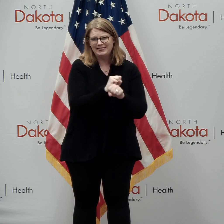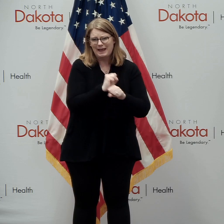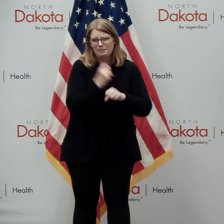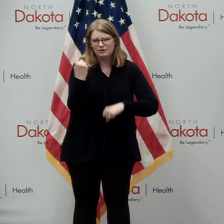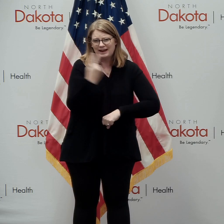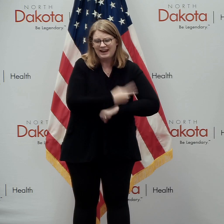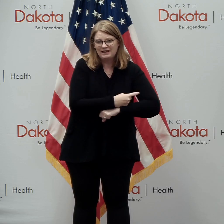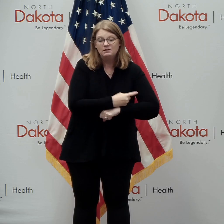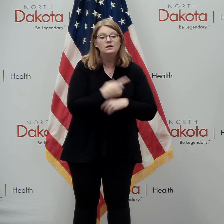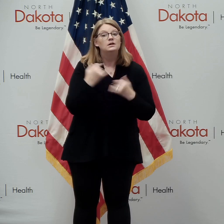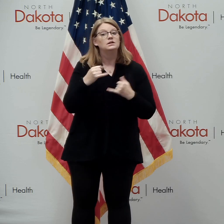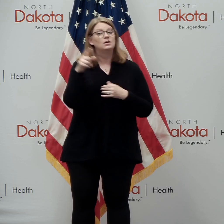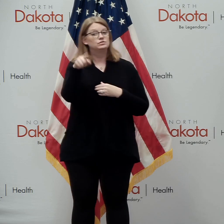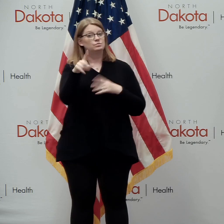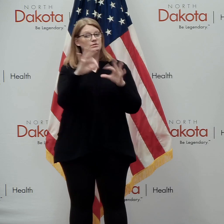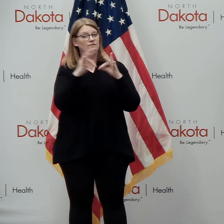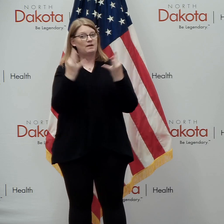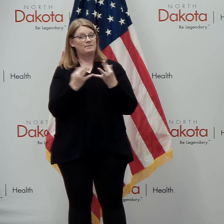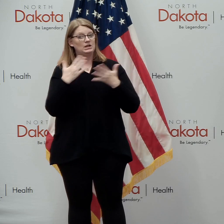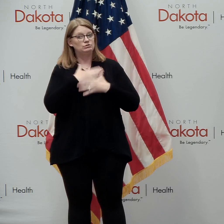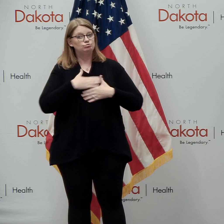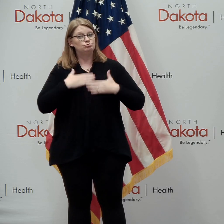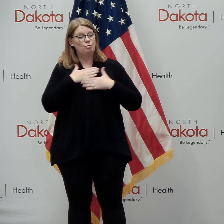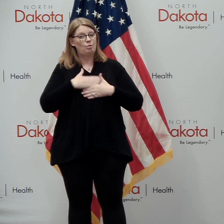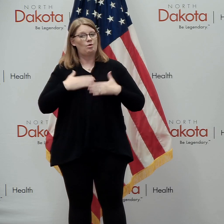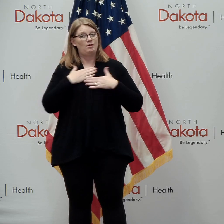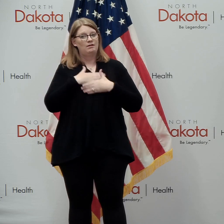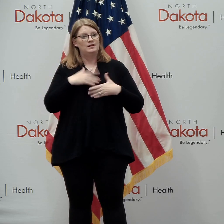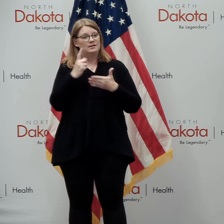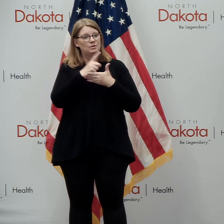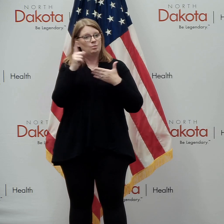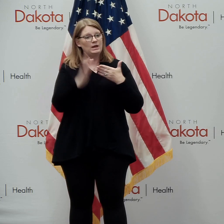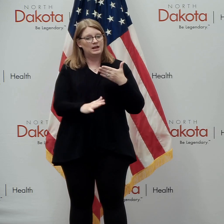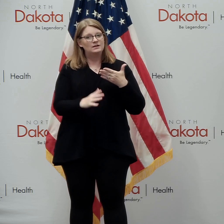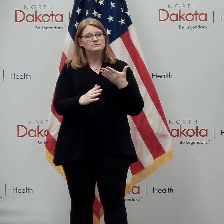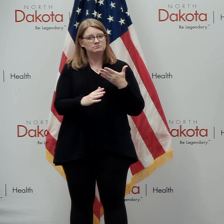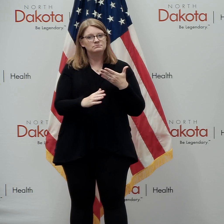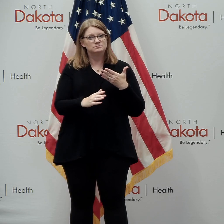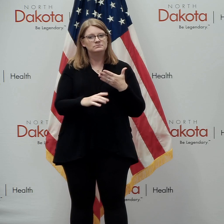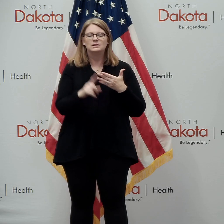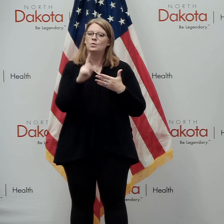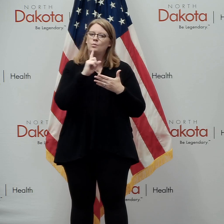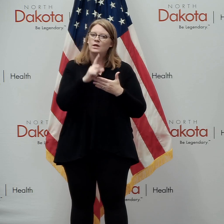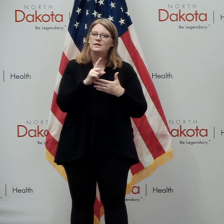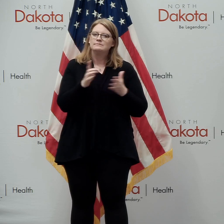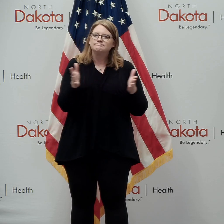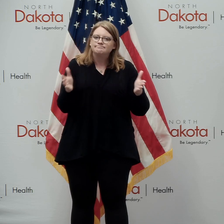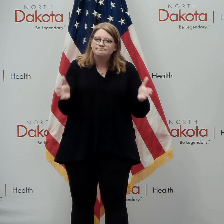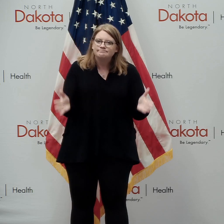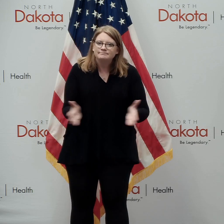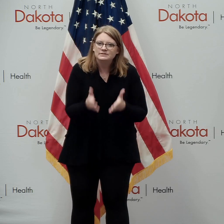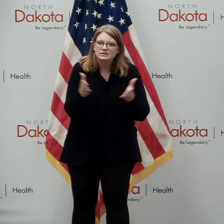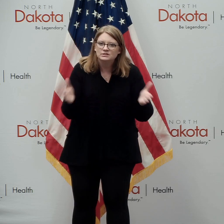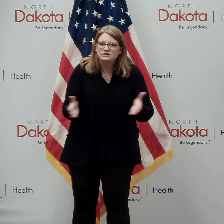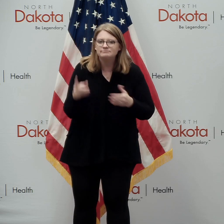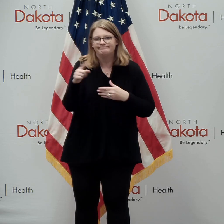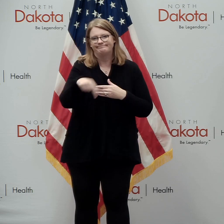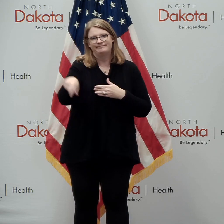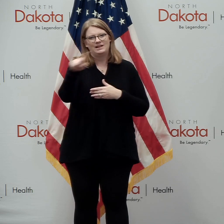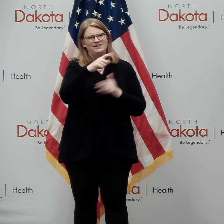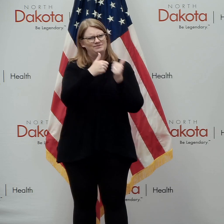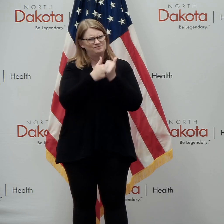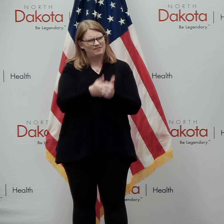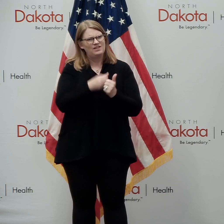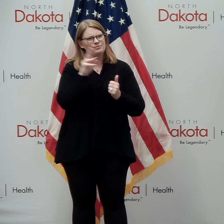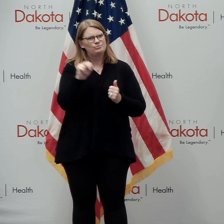you and your family enjoy the holiday weekend, again, we want to right off the bat just encourage people to continue to be North Dakota smart to